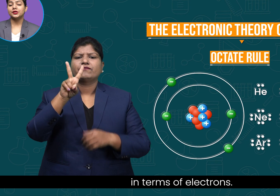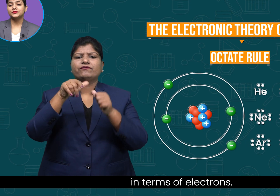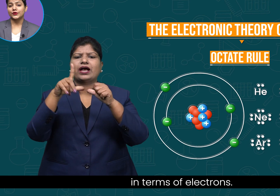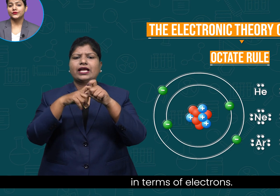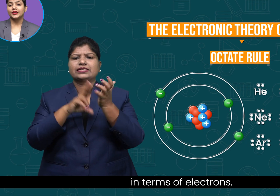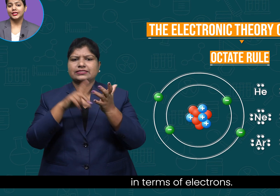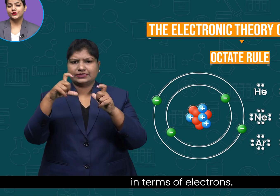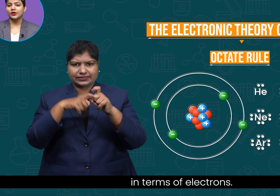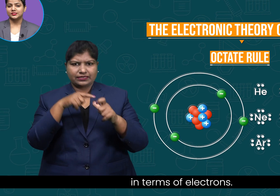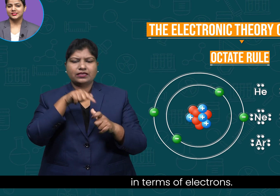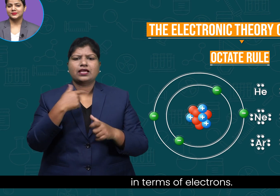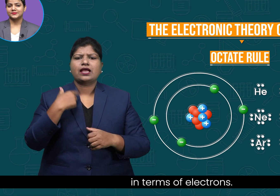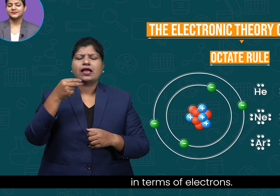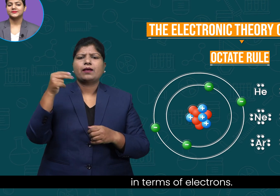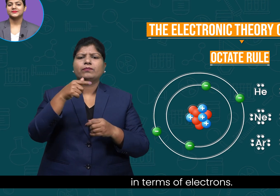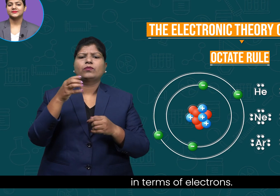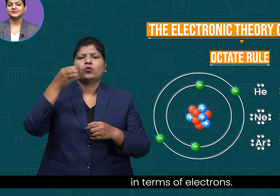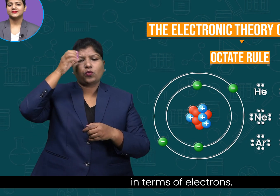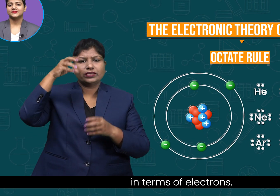in terms of electrons.